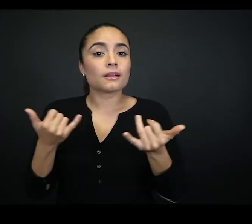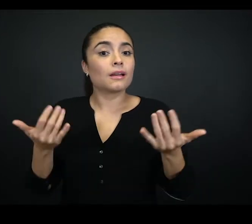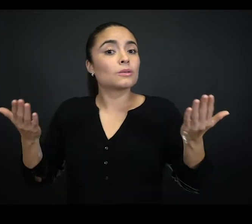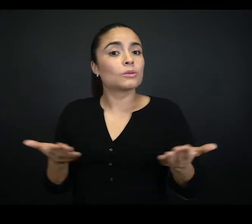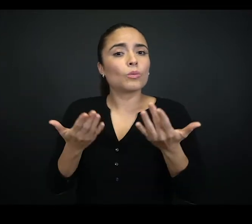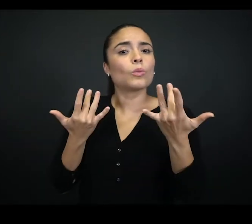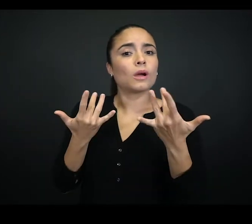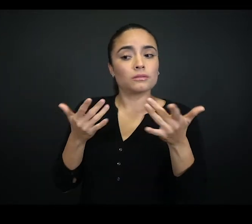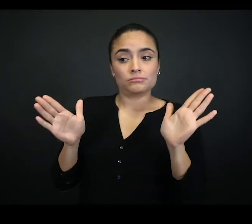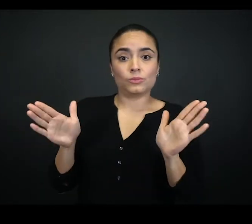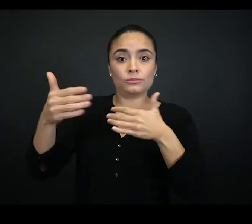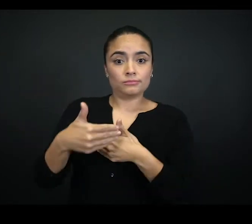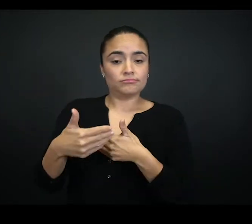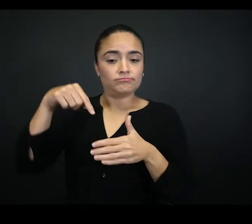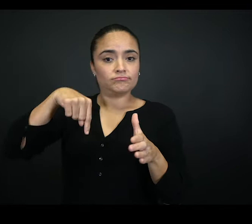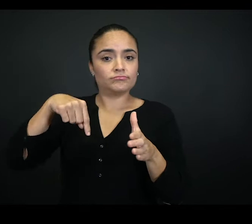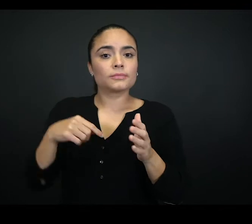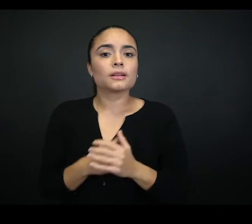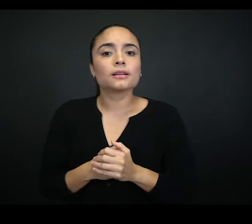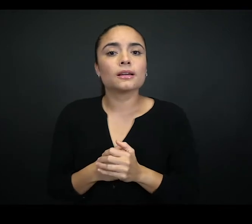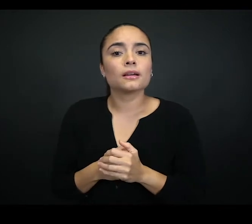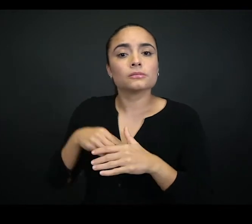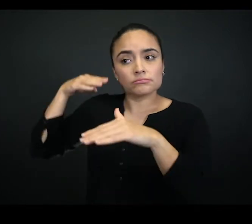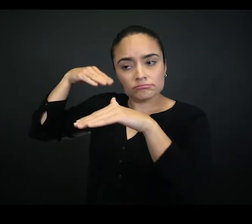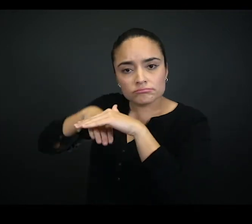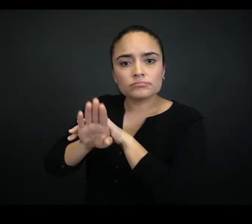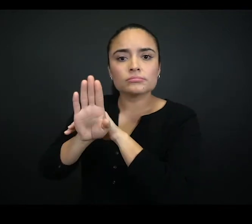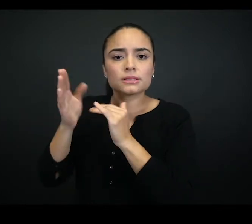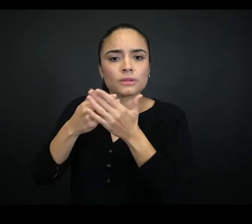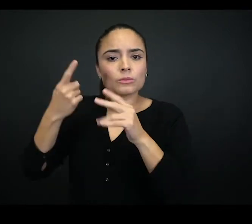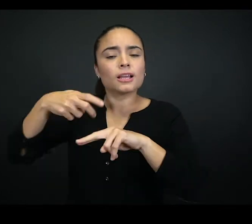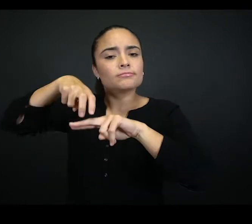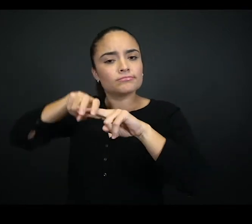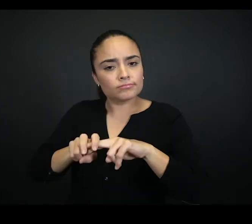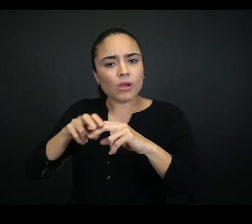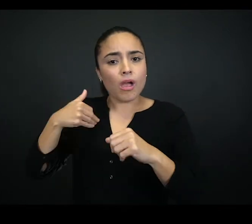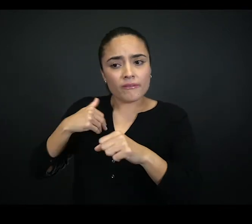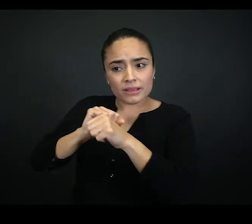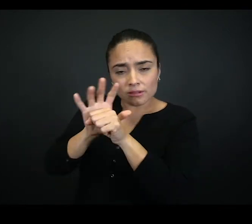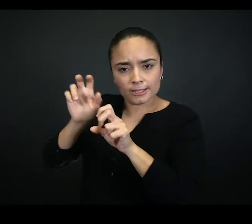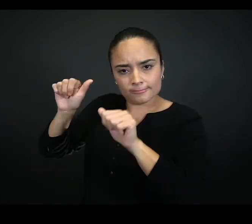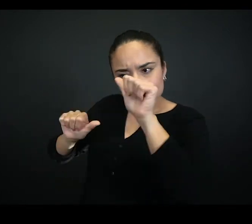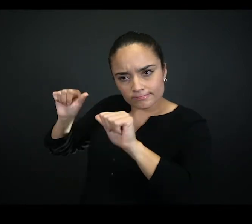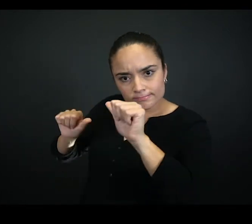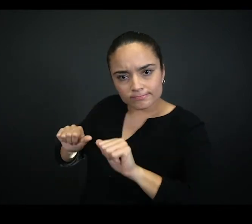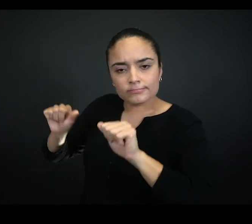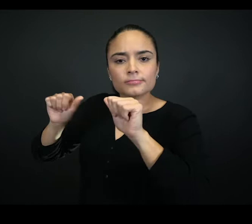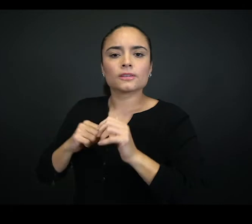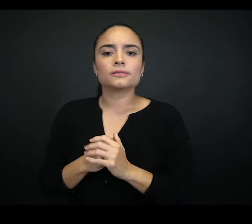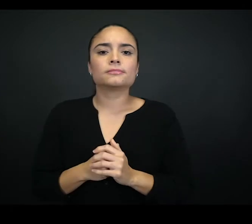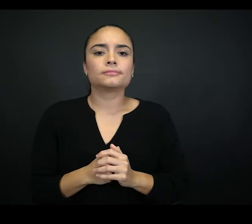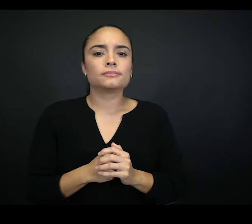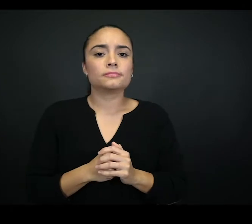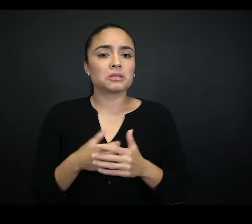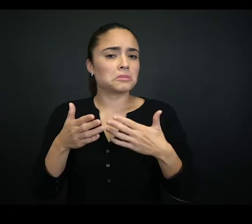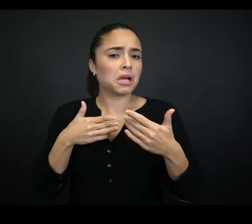for all of our services. So someone will come in, they'll go through a COVID assessment,